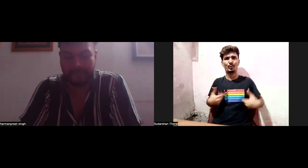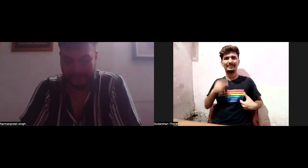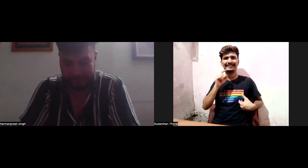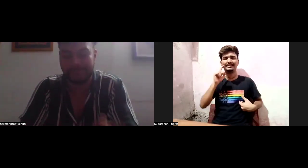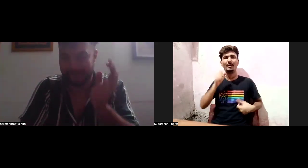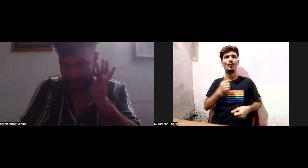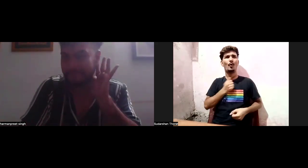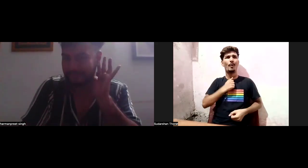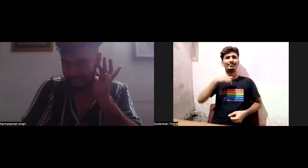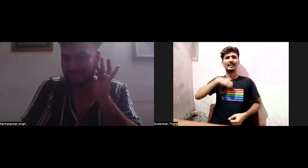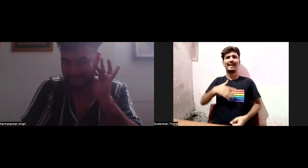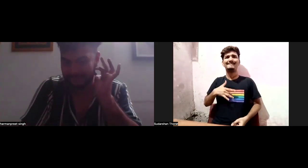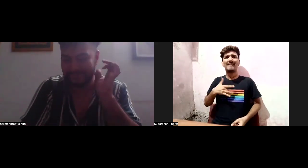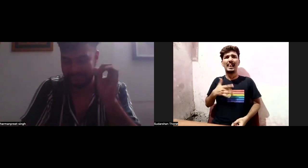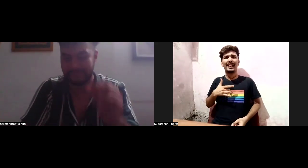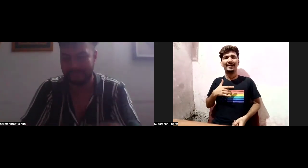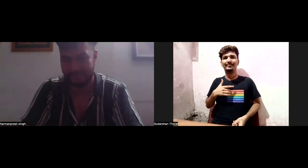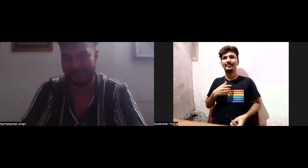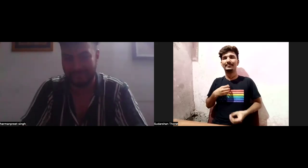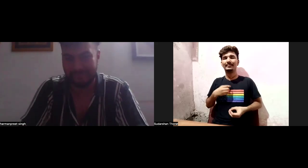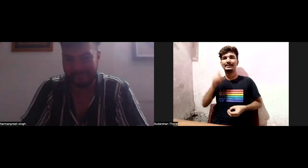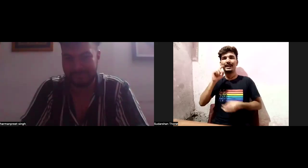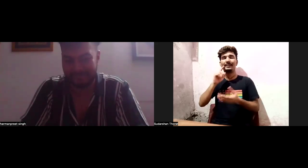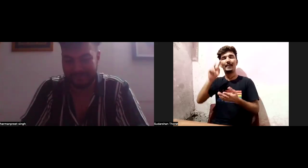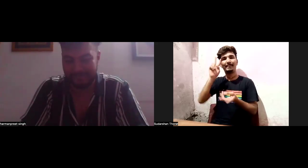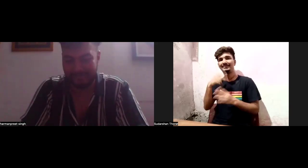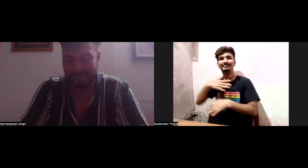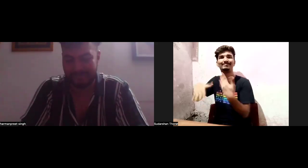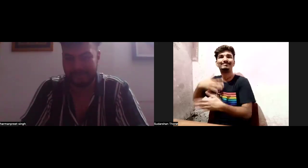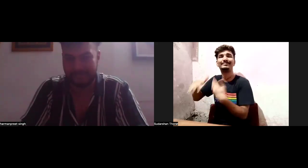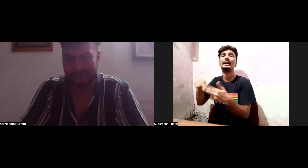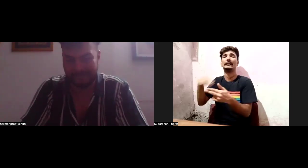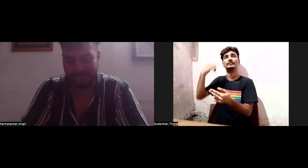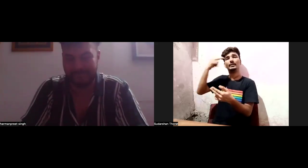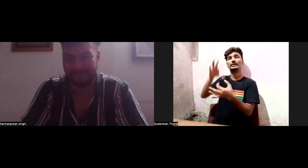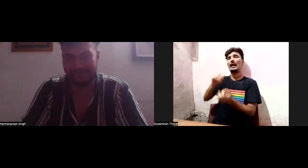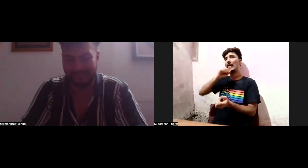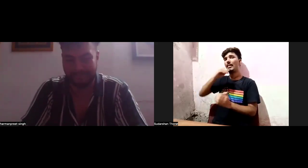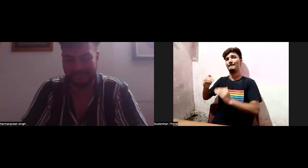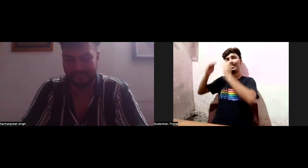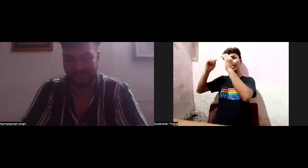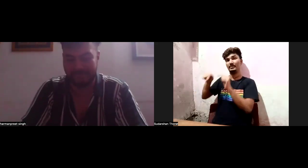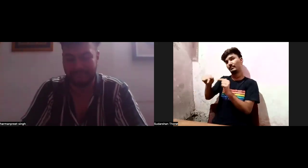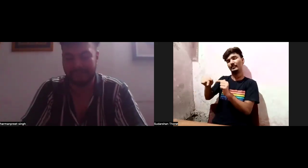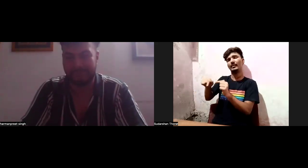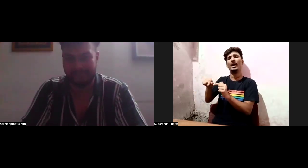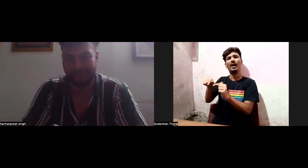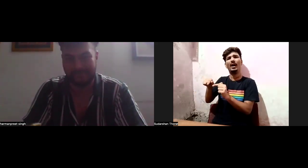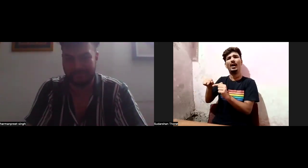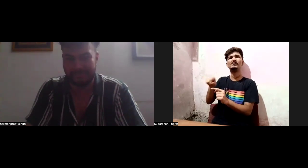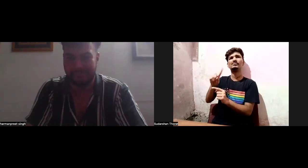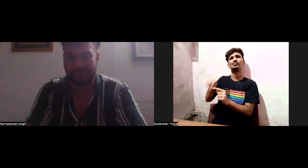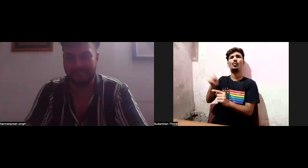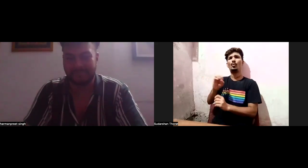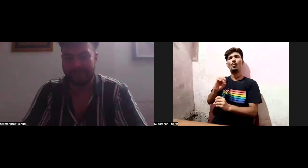So you understand what do we understand by logical sex? So sometimes it's like that whatever you feel from your